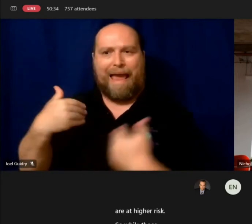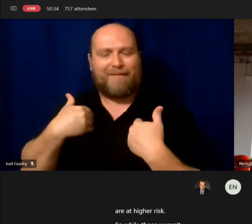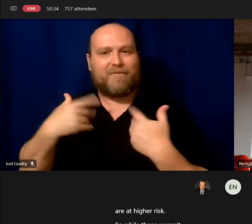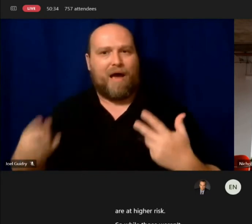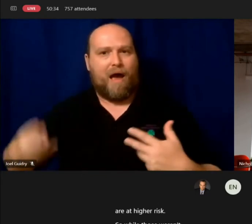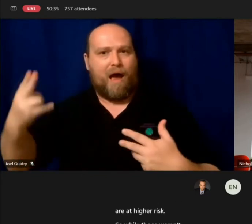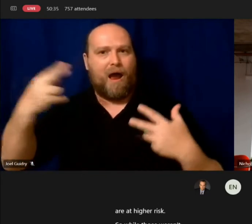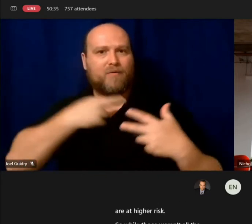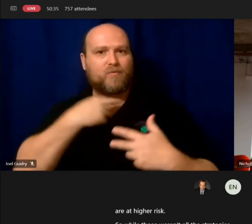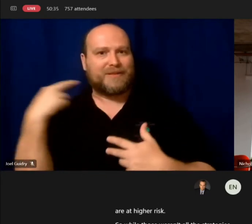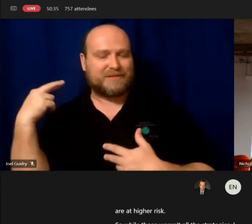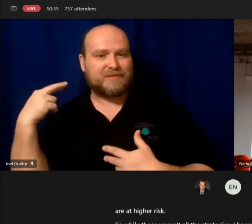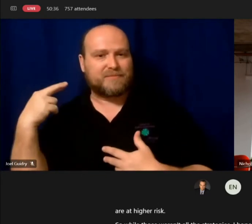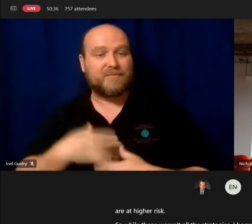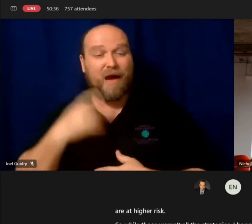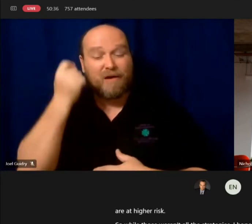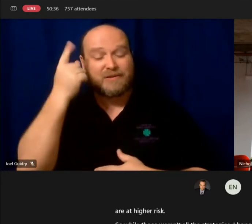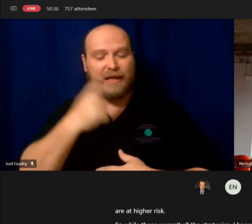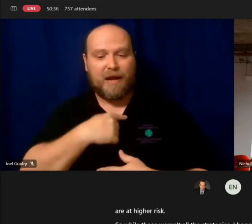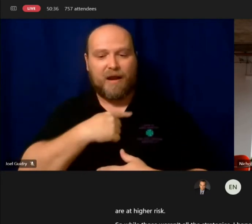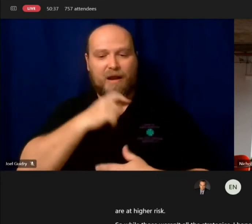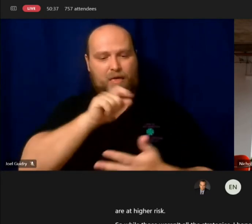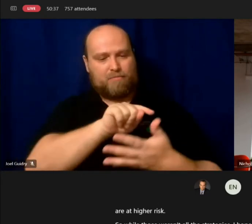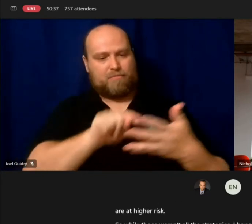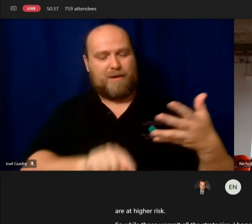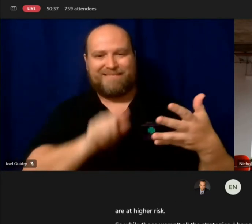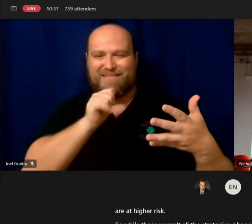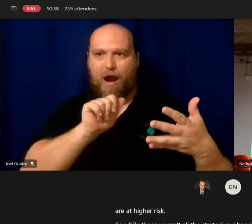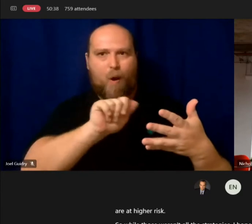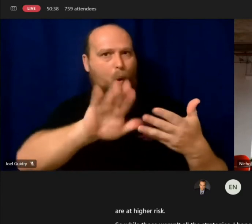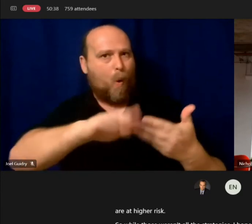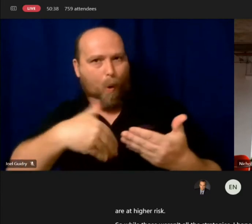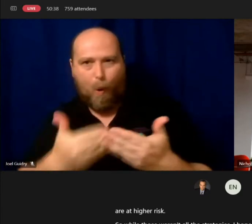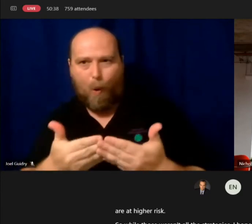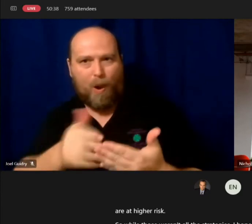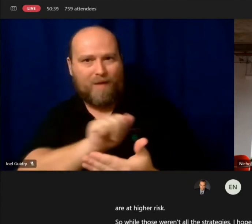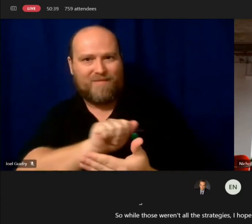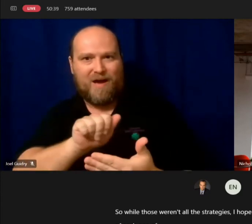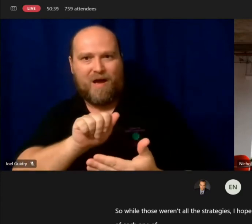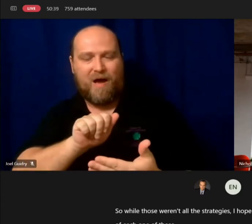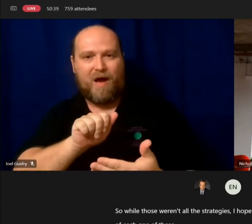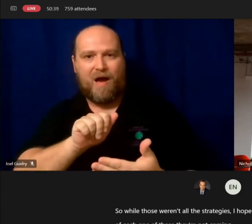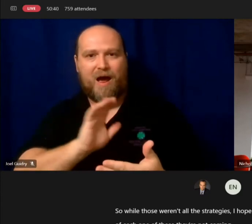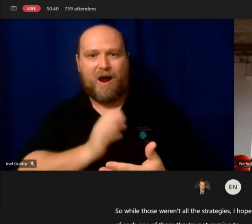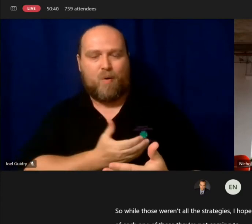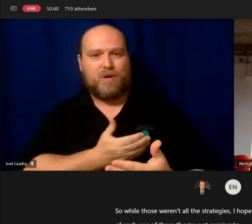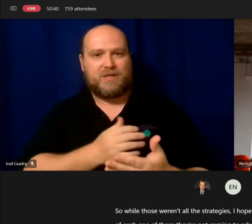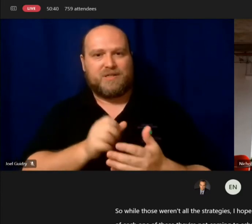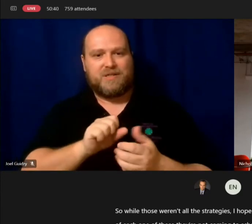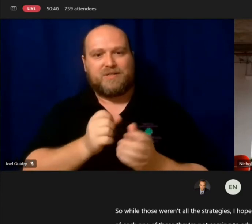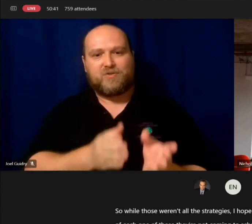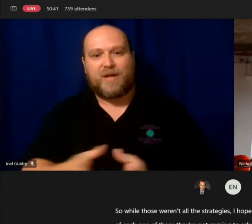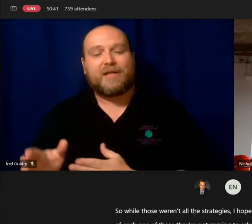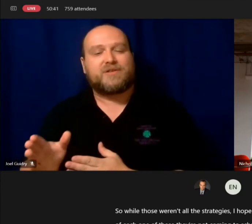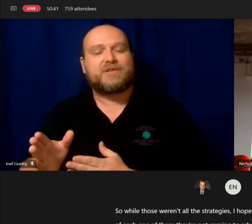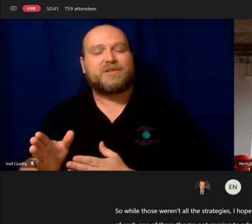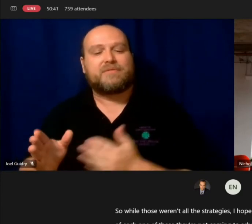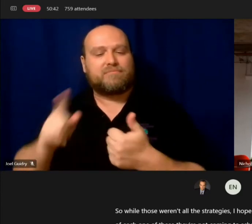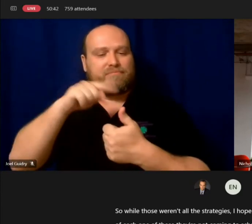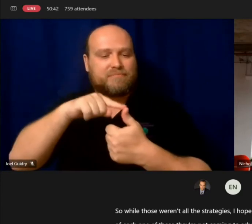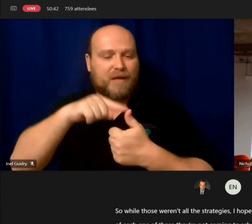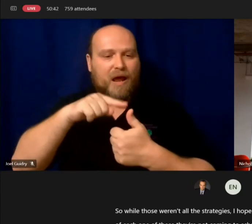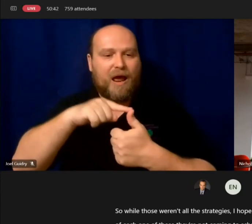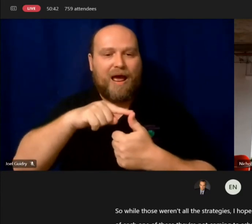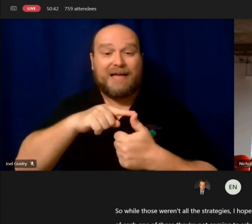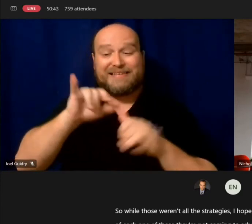hope you understand how the layering of each one of these, we're not coming to school or work when we're ill, we're wearing our face masks. If